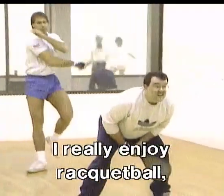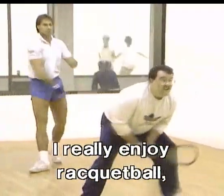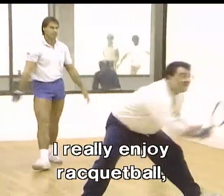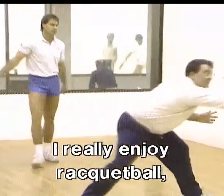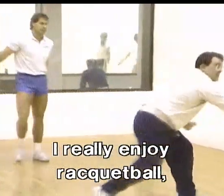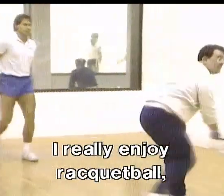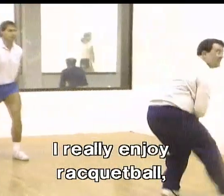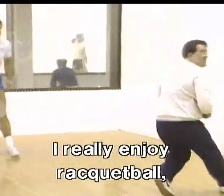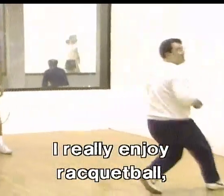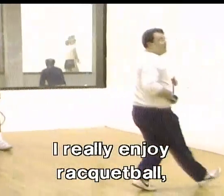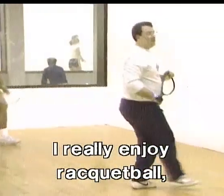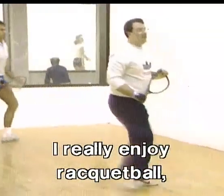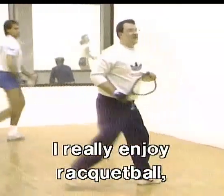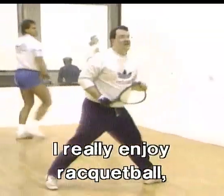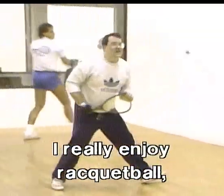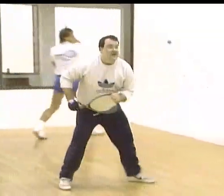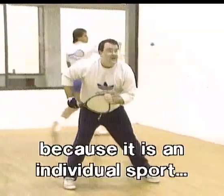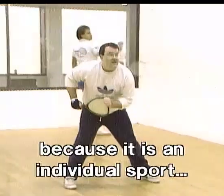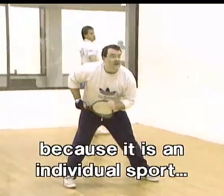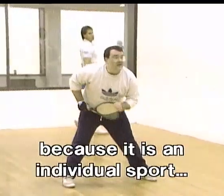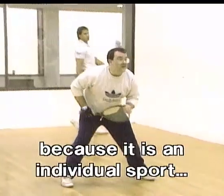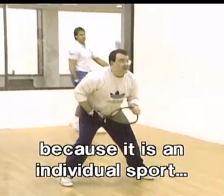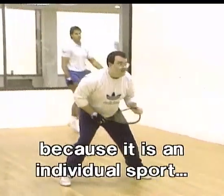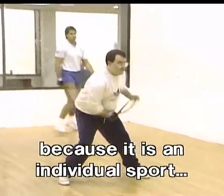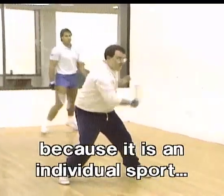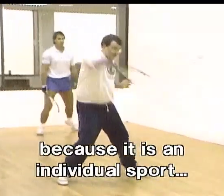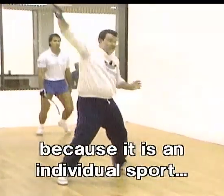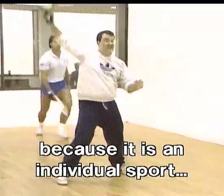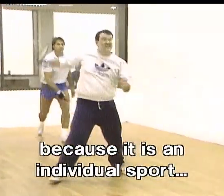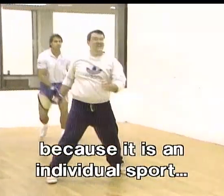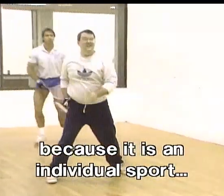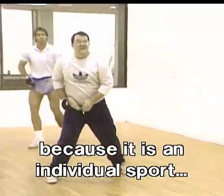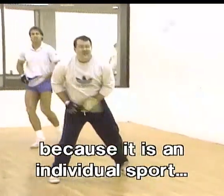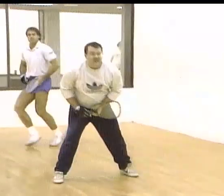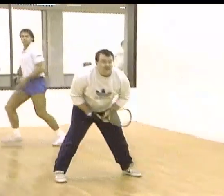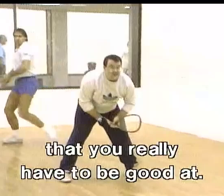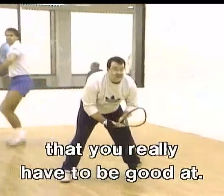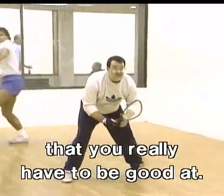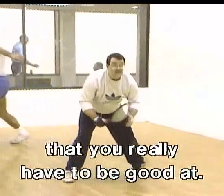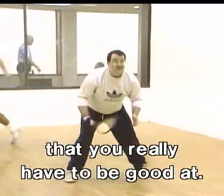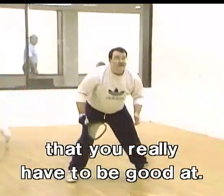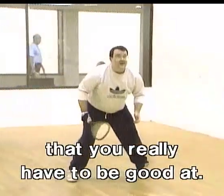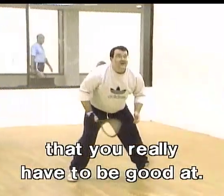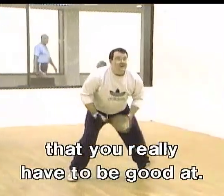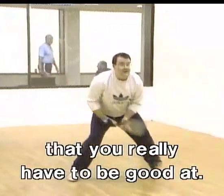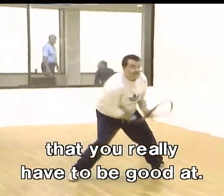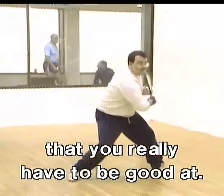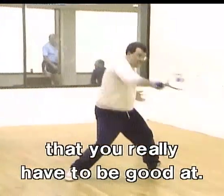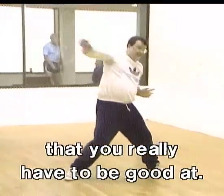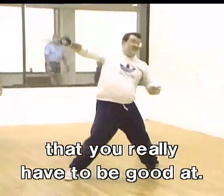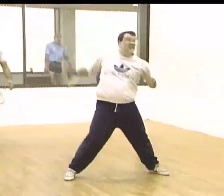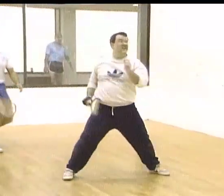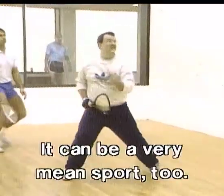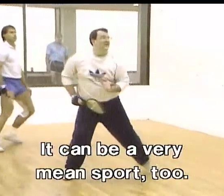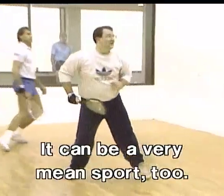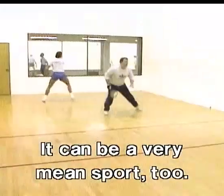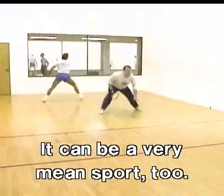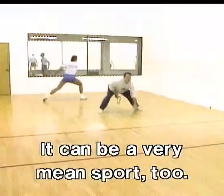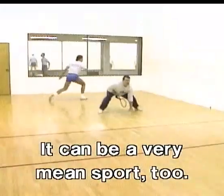really enjoy because it's an individual sport that you really gotta be good at. It can be a very mean sport too. You get some of these little burn